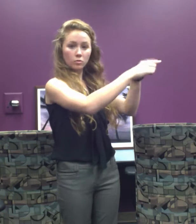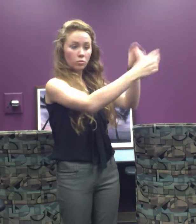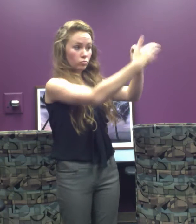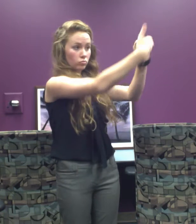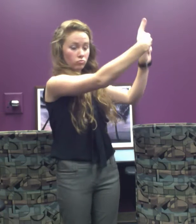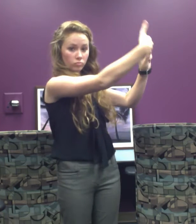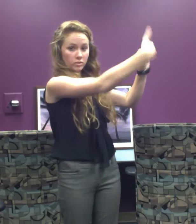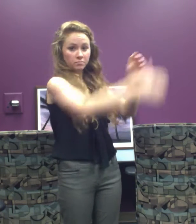to.